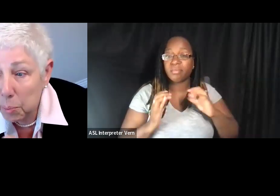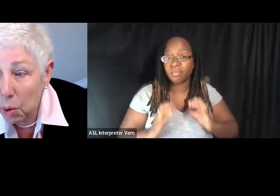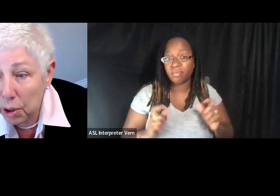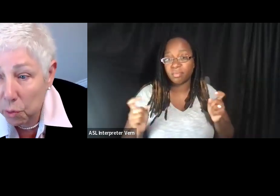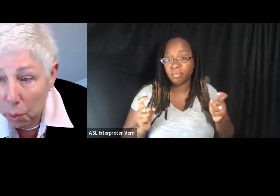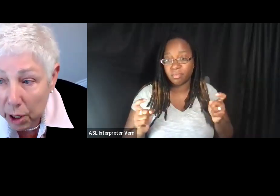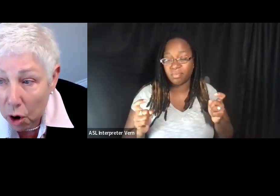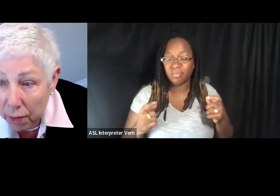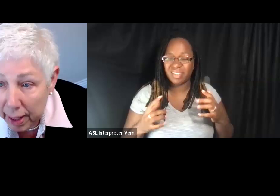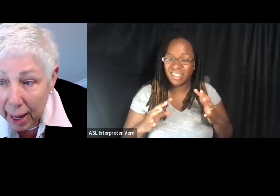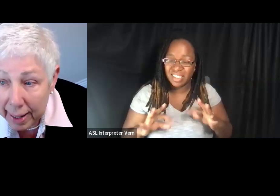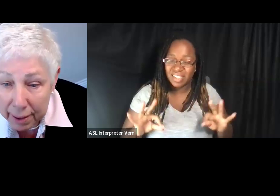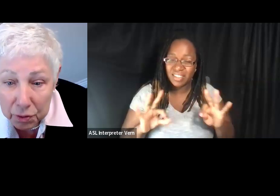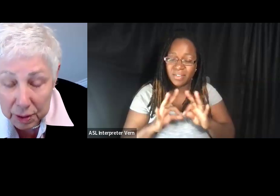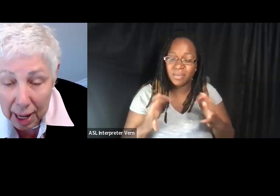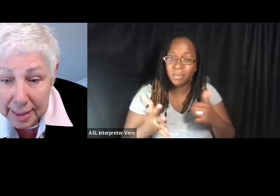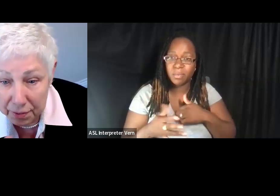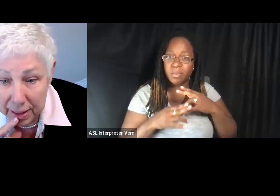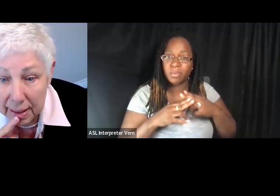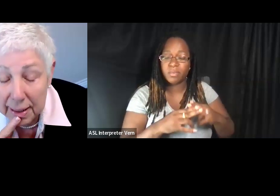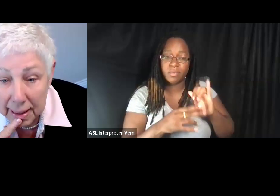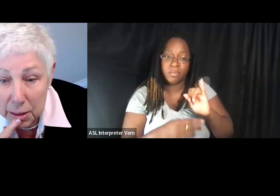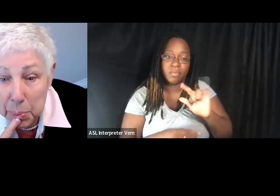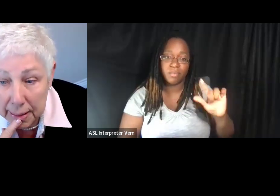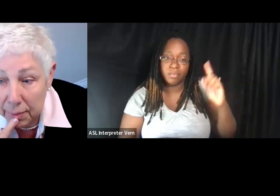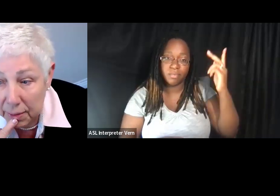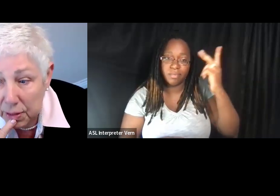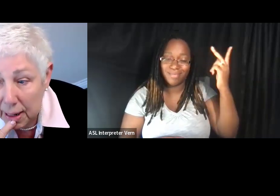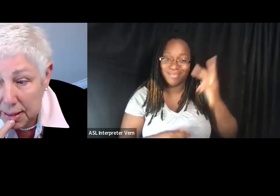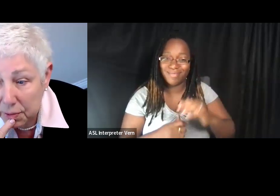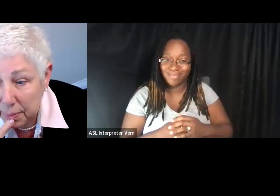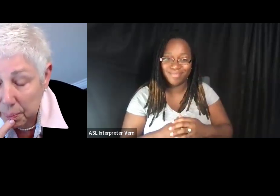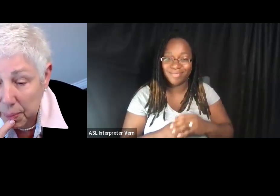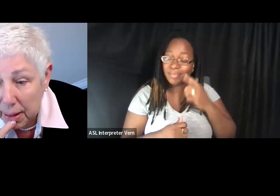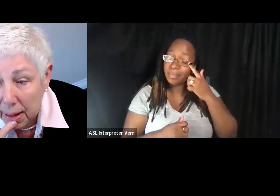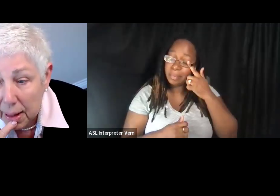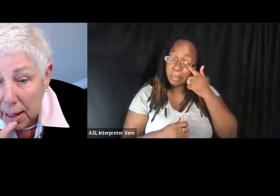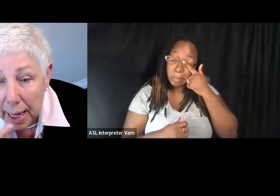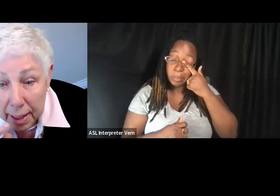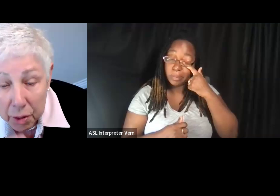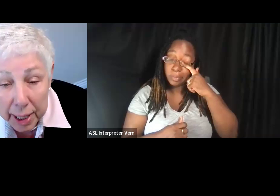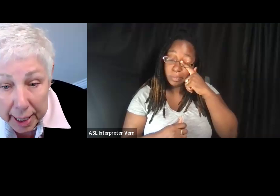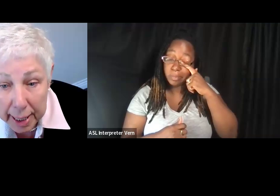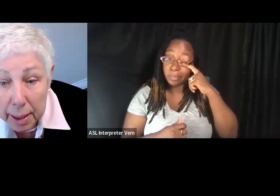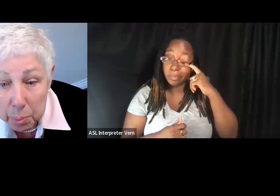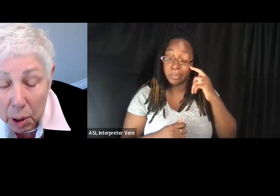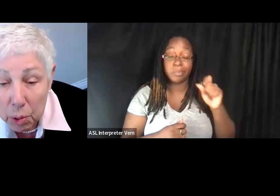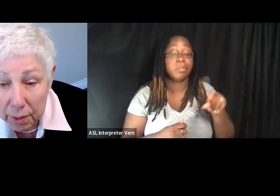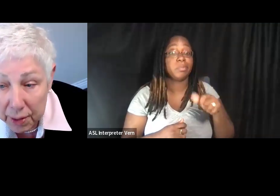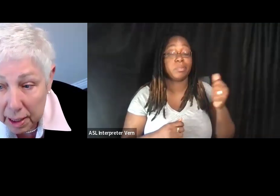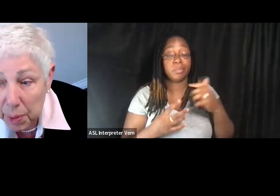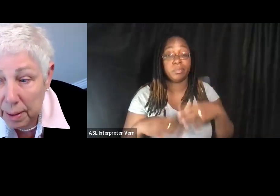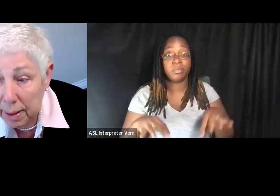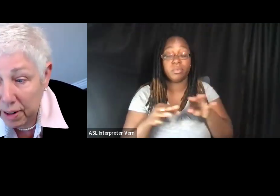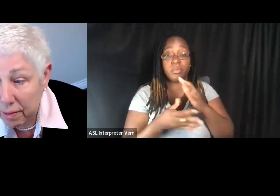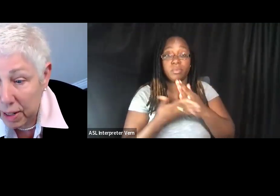key component of what we call the IL philosophy, the independent living philosophy. Another key component